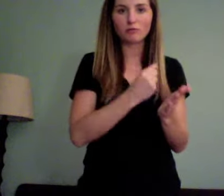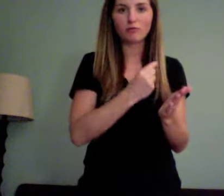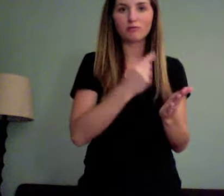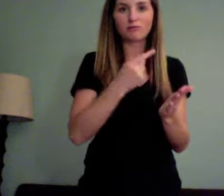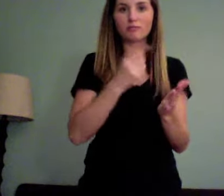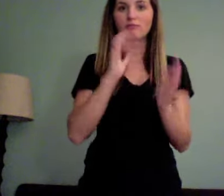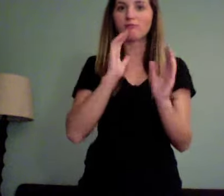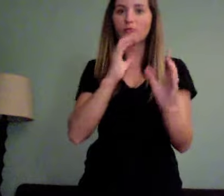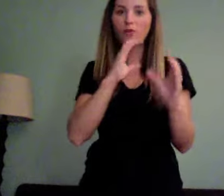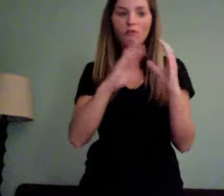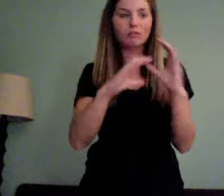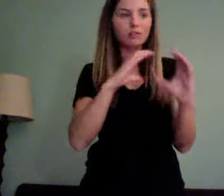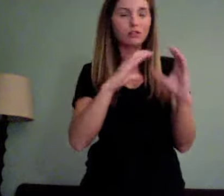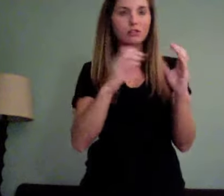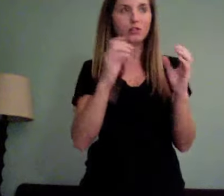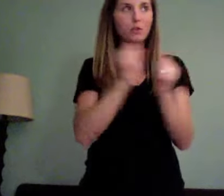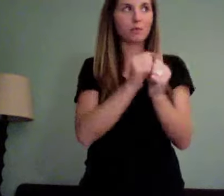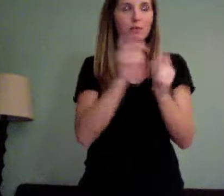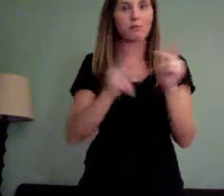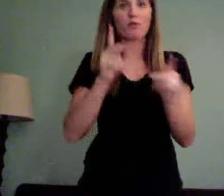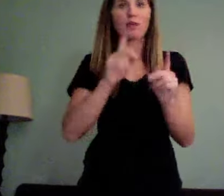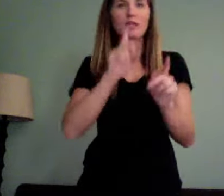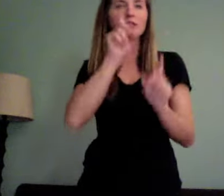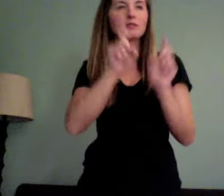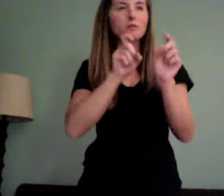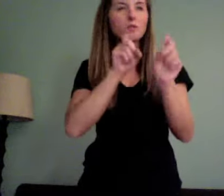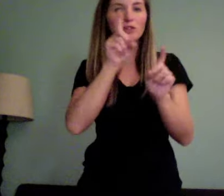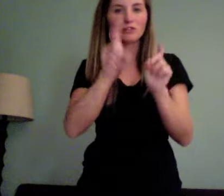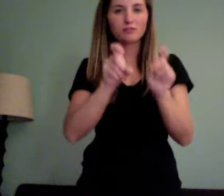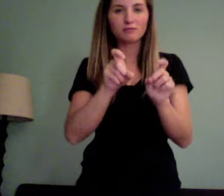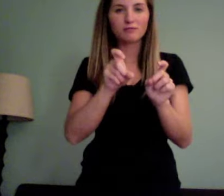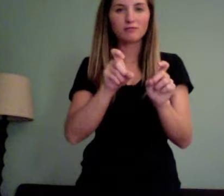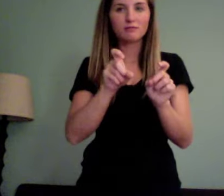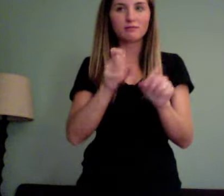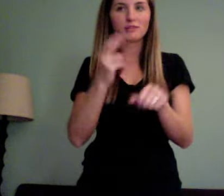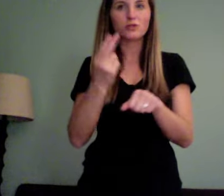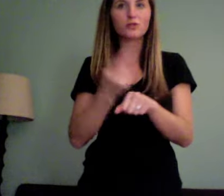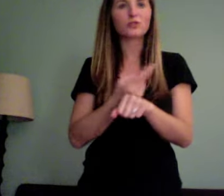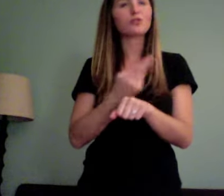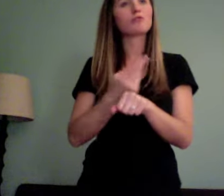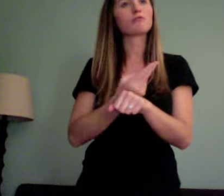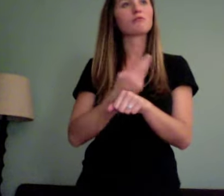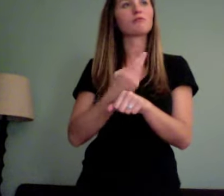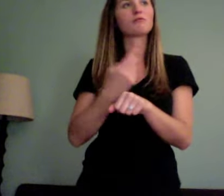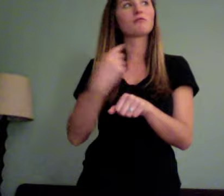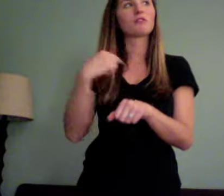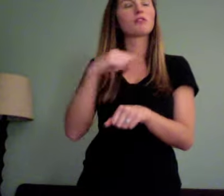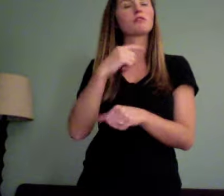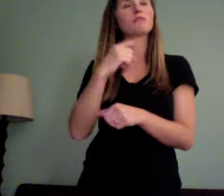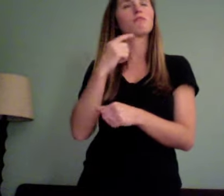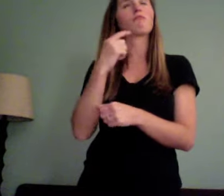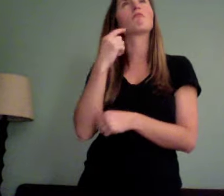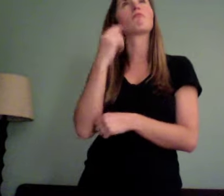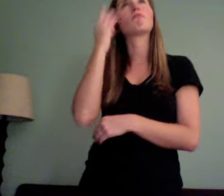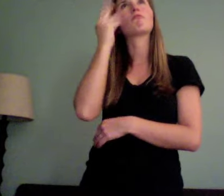asks questions. And the questions are used for us to acknowledge our current reality. Now,